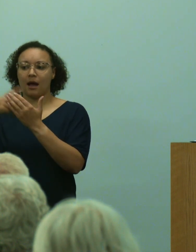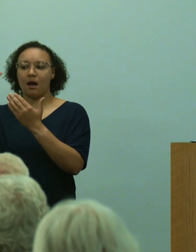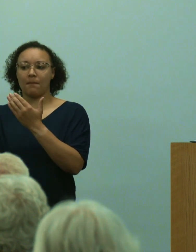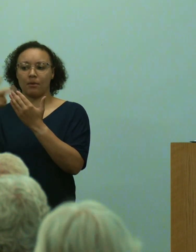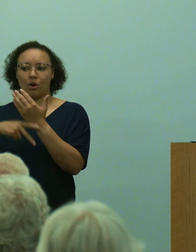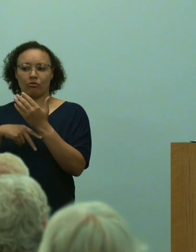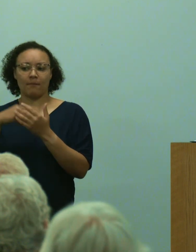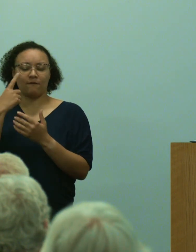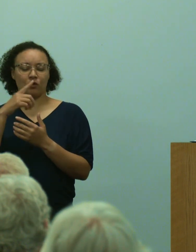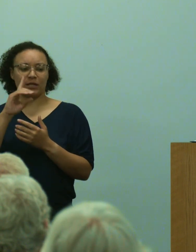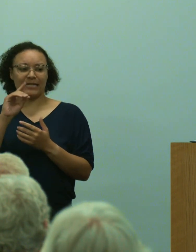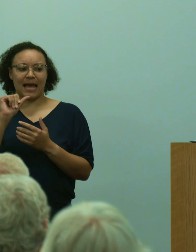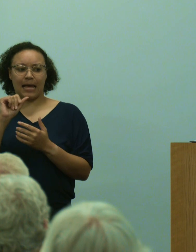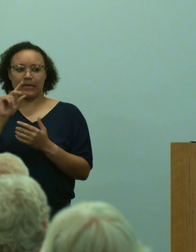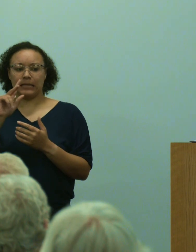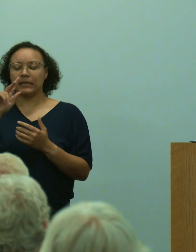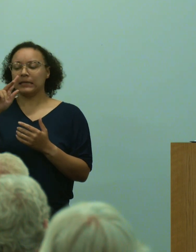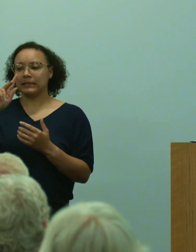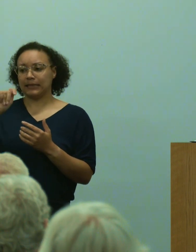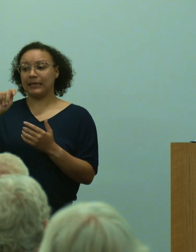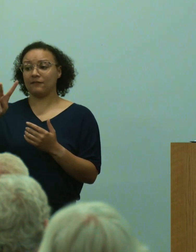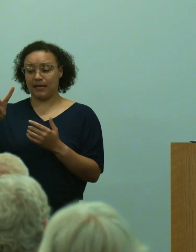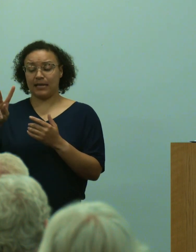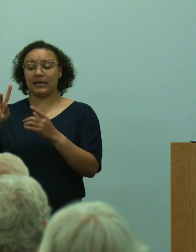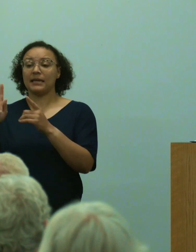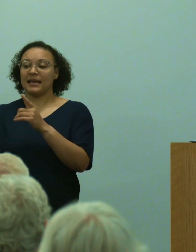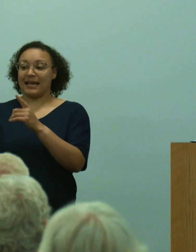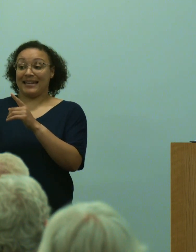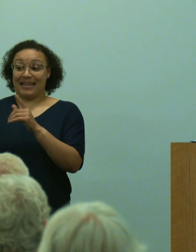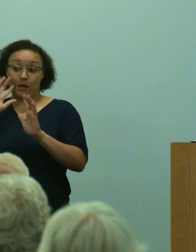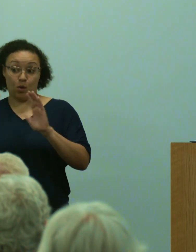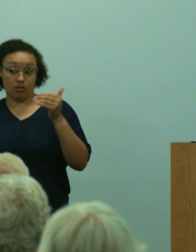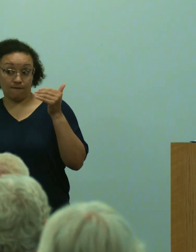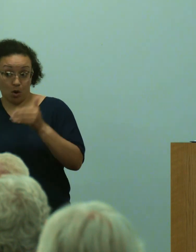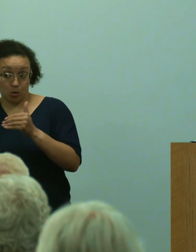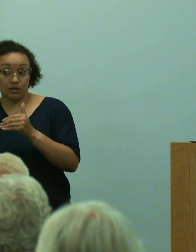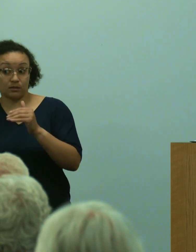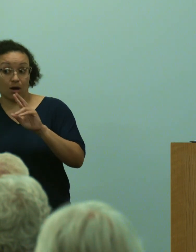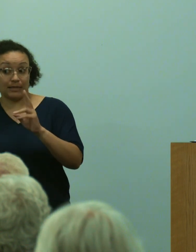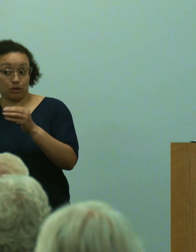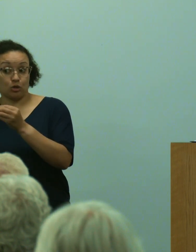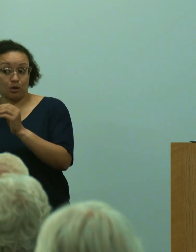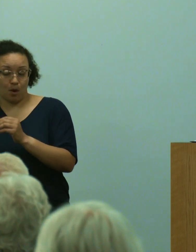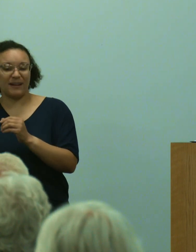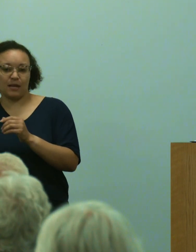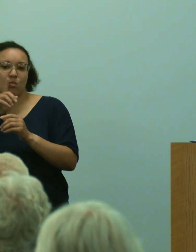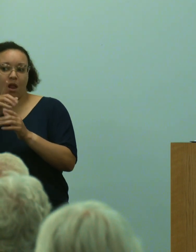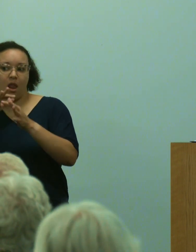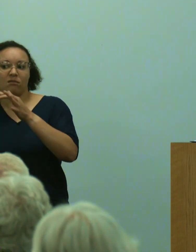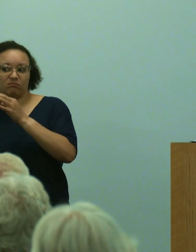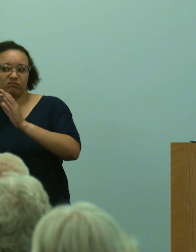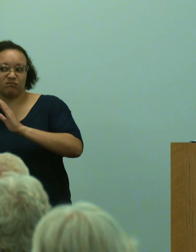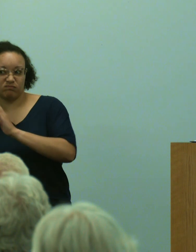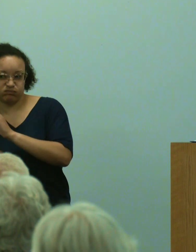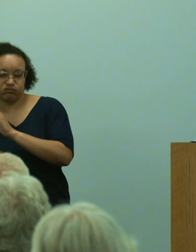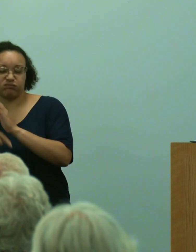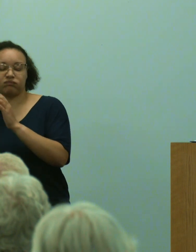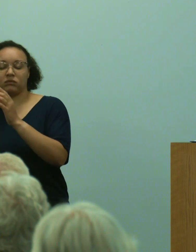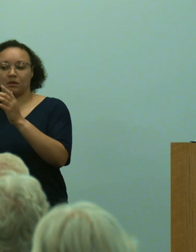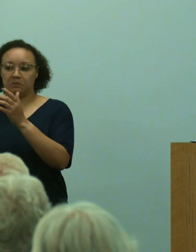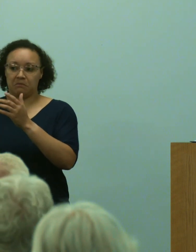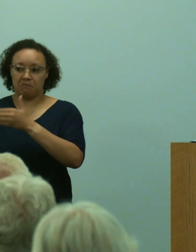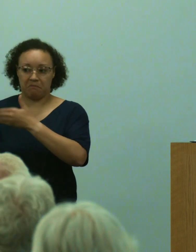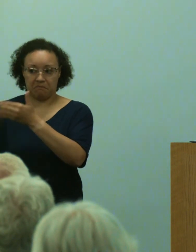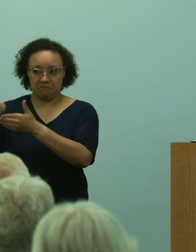the ACLU, and he is addressing issue 1 and explaining what it means and what goes on with that